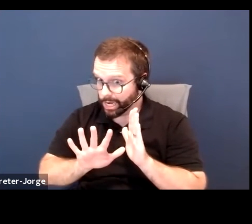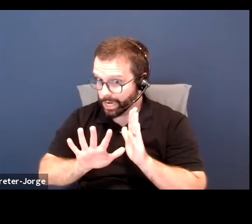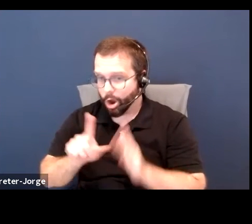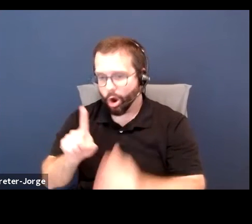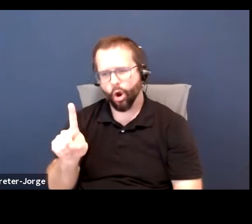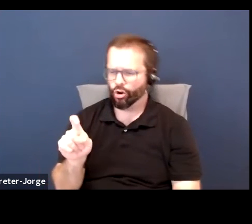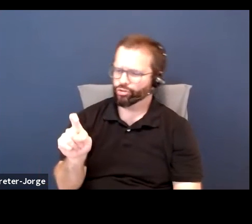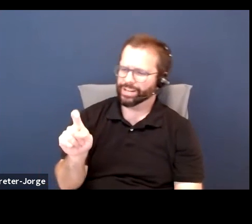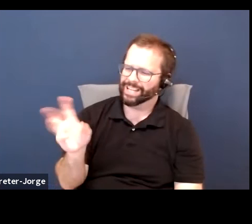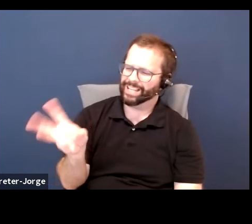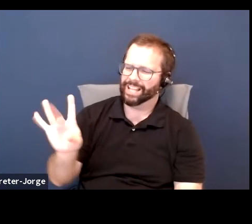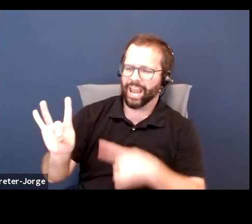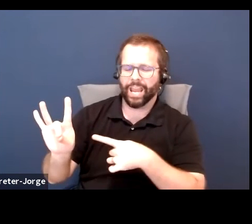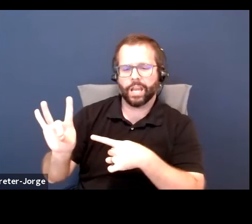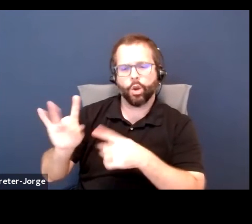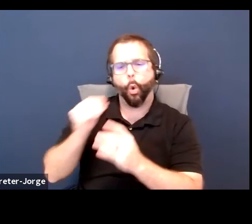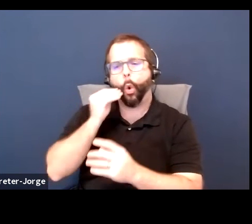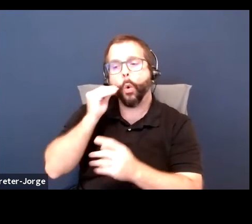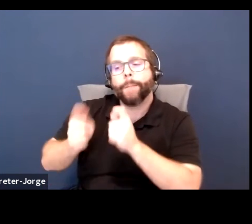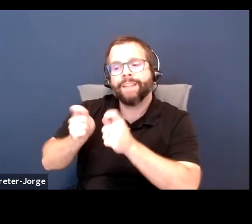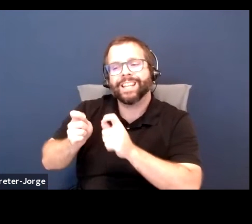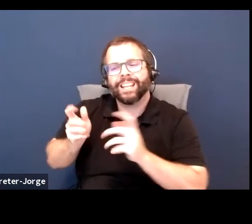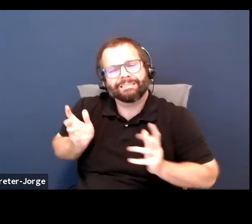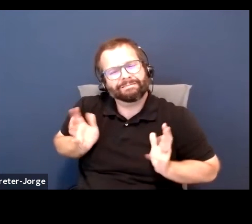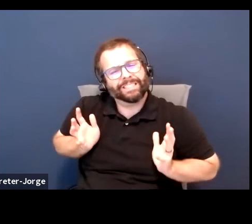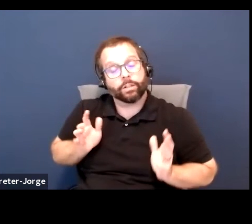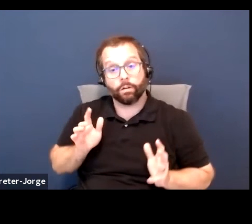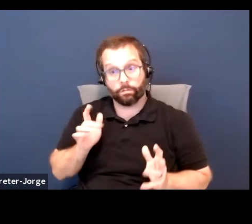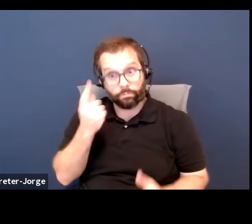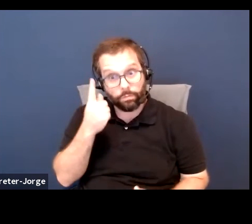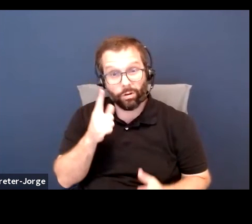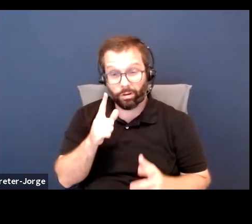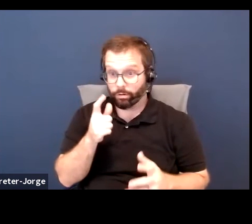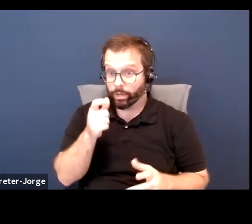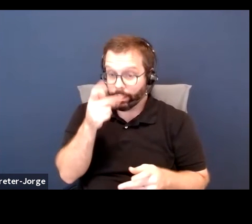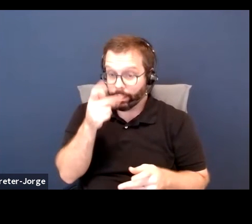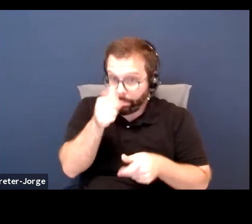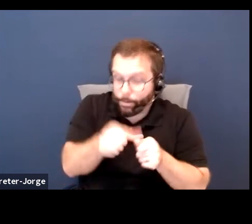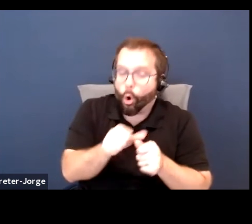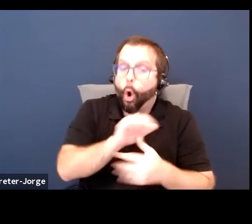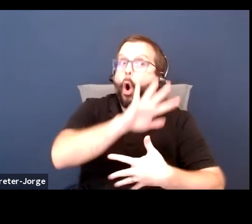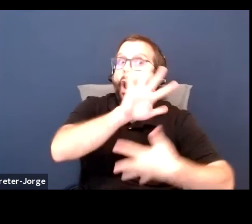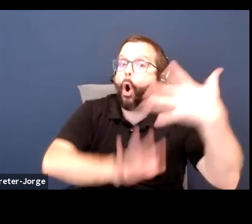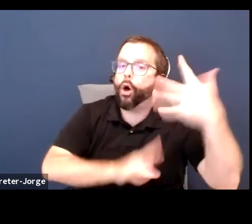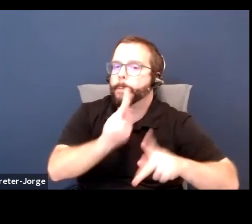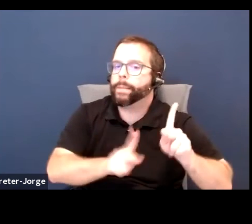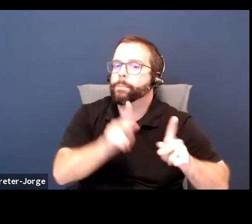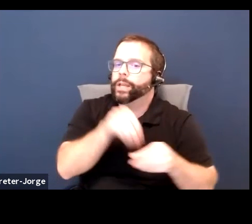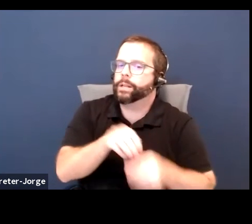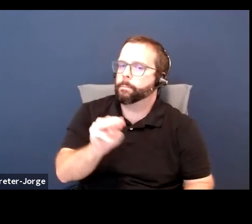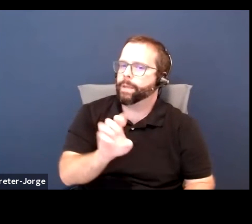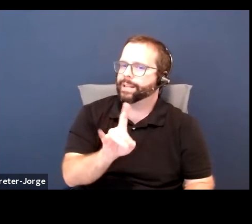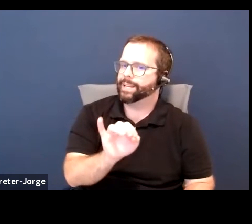only 168 of all the people that are on Medicaid. And we run into